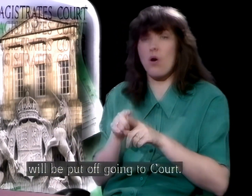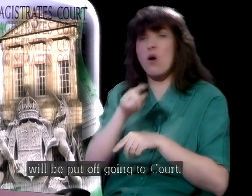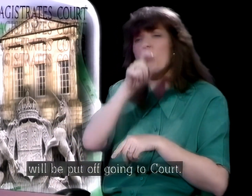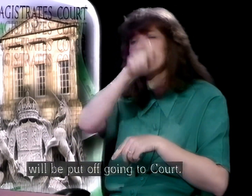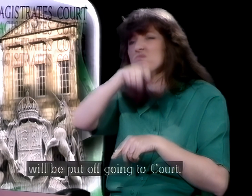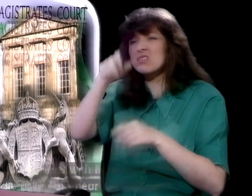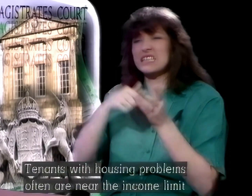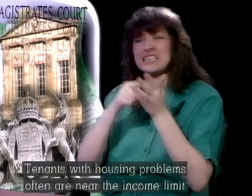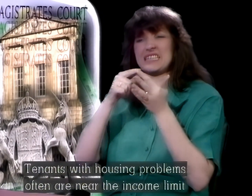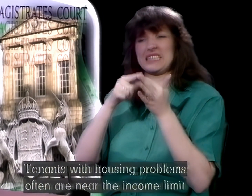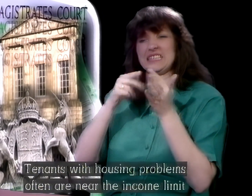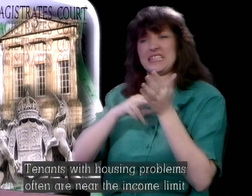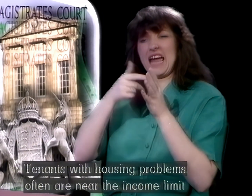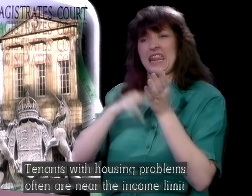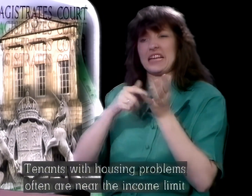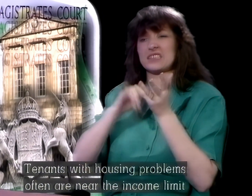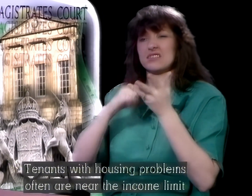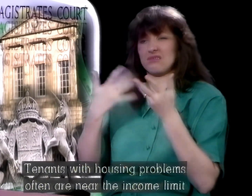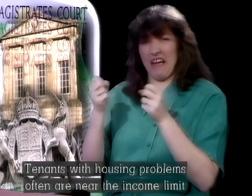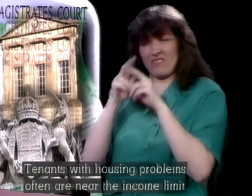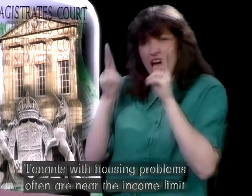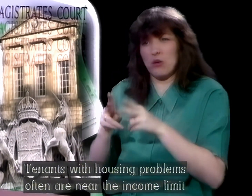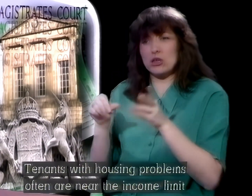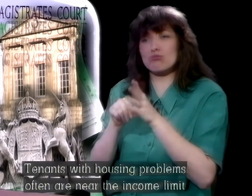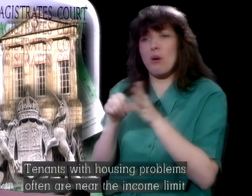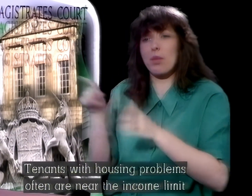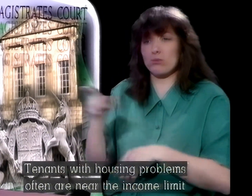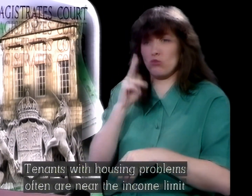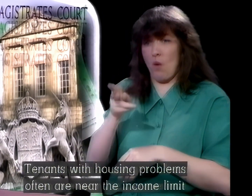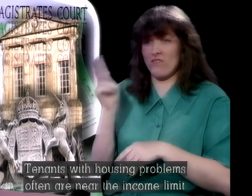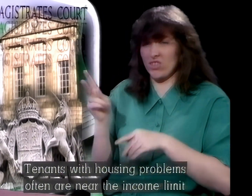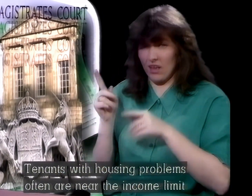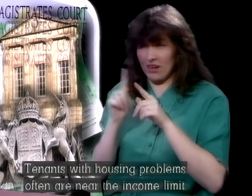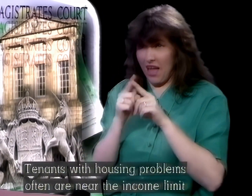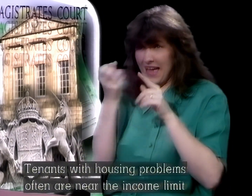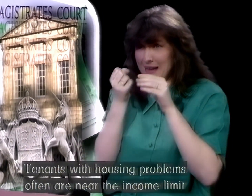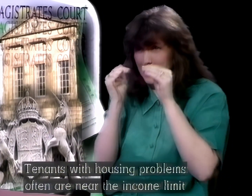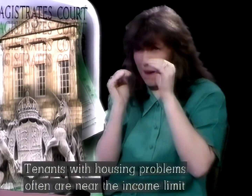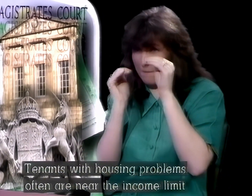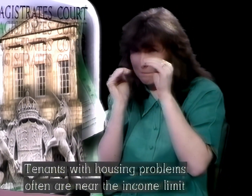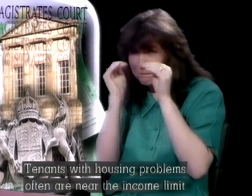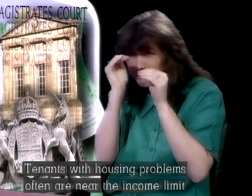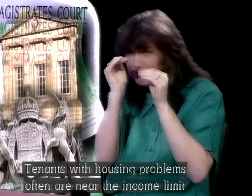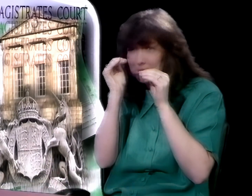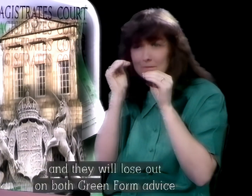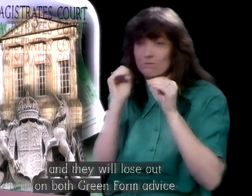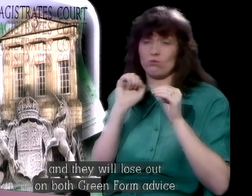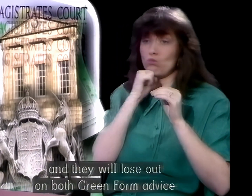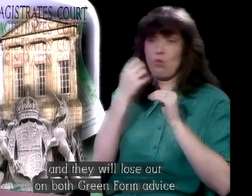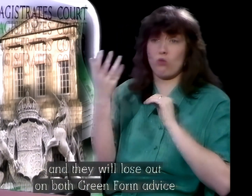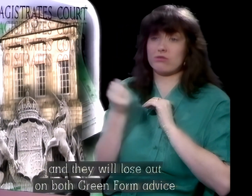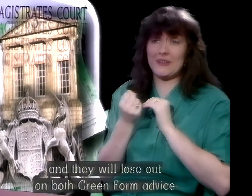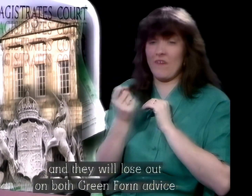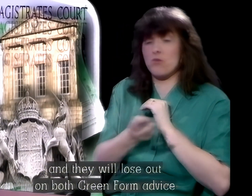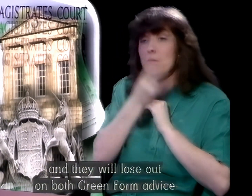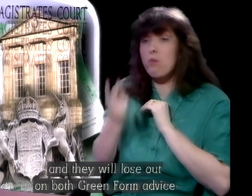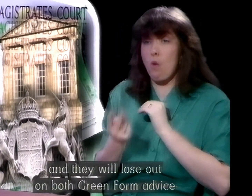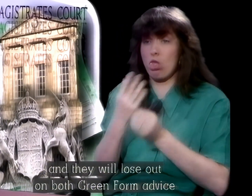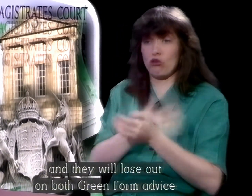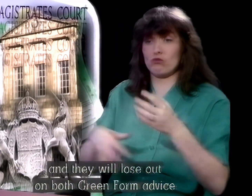court. Tenants with housing problems often are near the income limit, and they will lose out on both